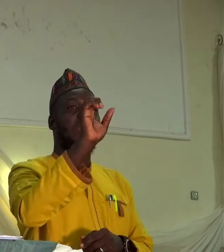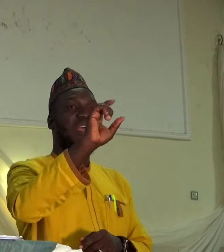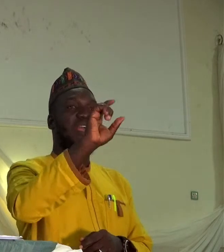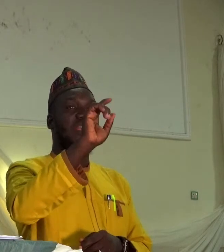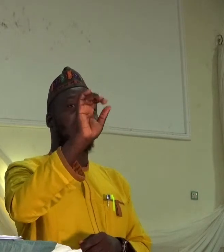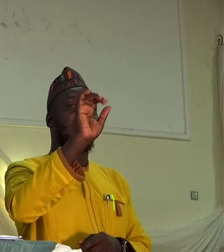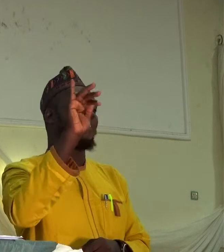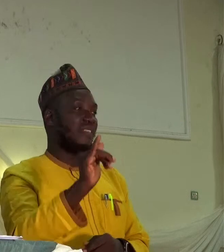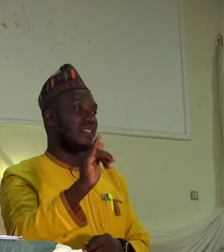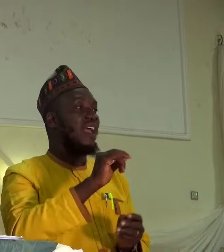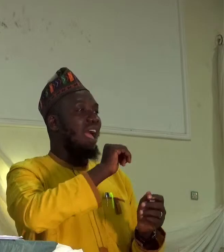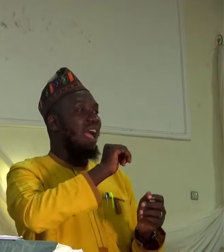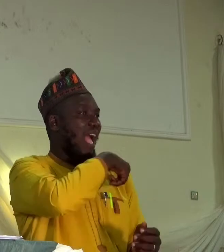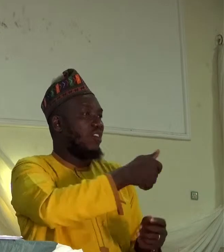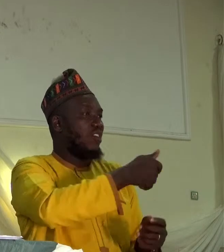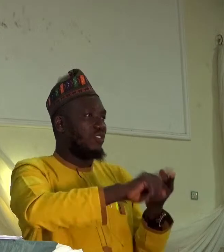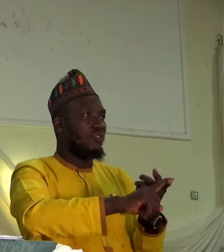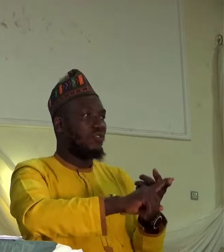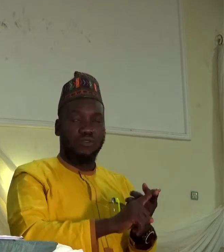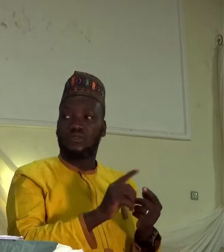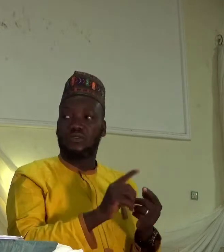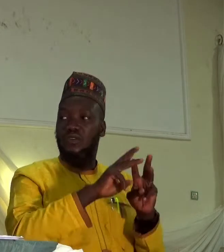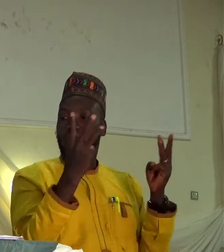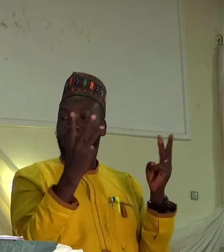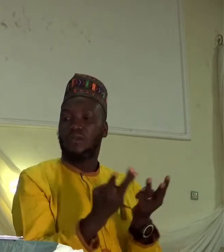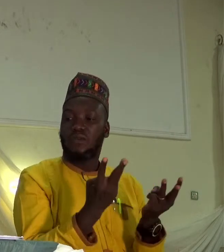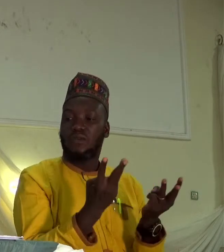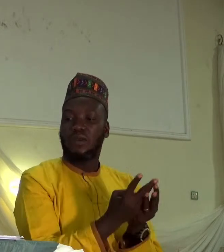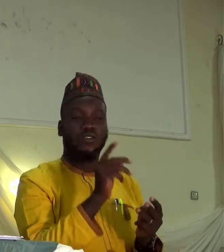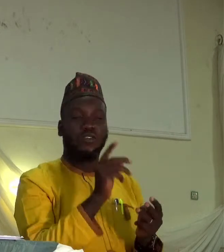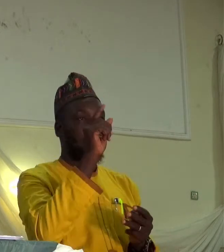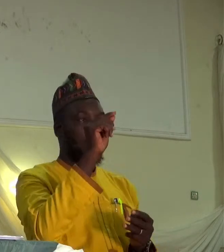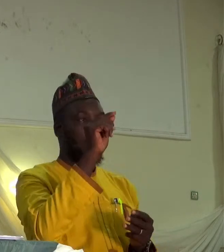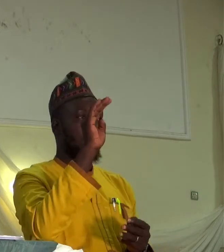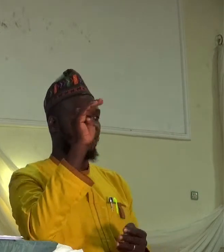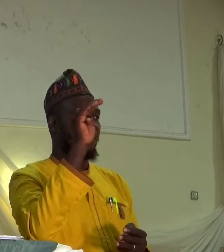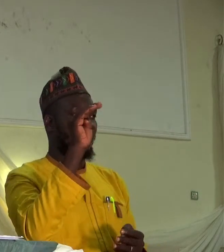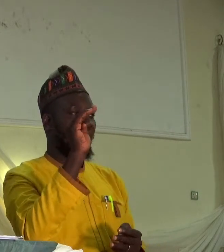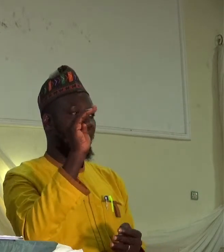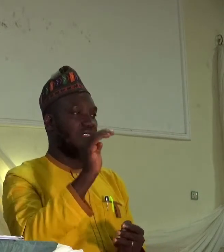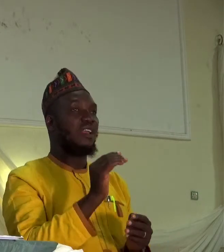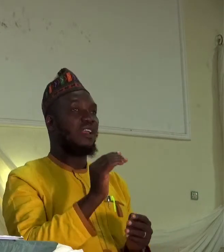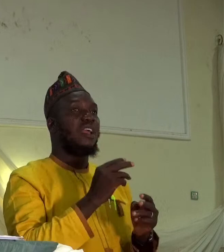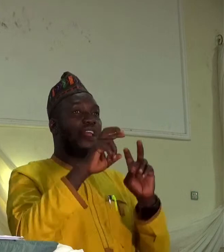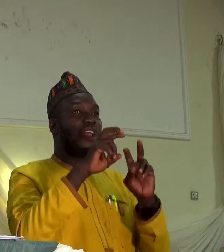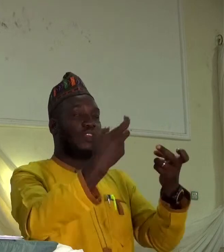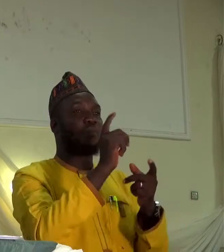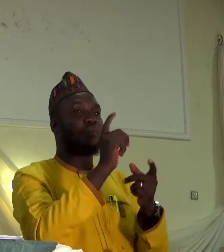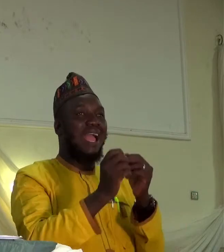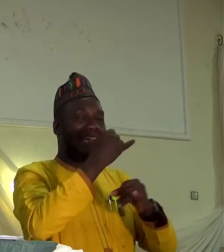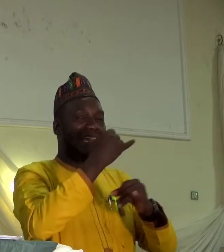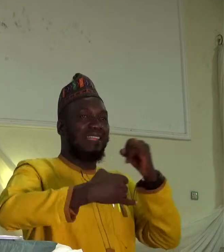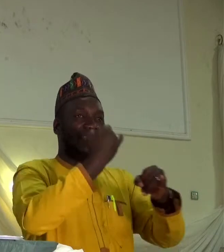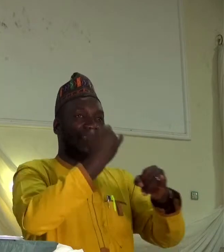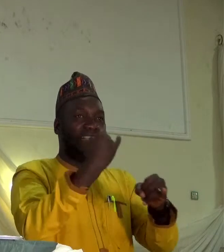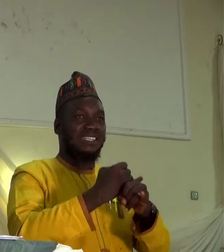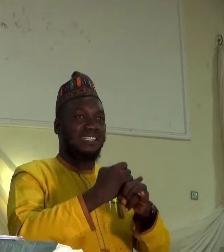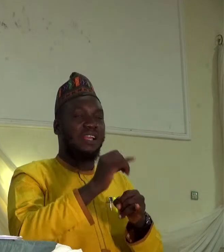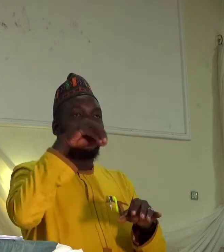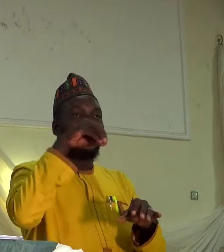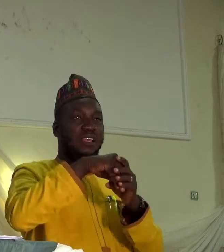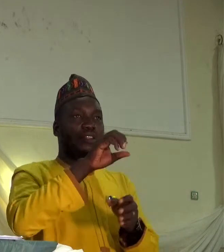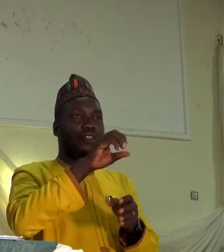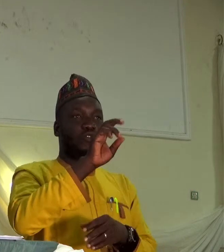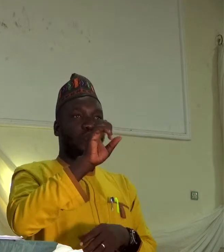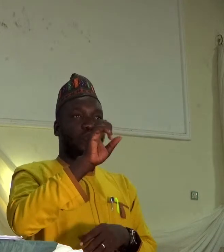funds according to a report in the annual World Competitiveness Yearbook for 2014 issued by the International Institute for Management Development in Switzerland. Awon